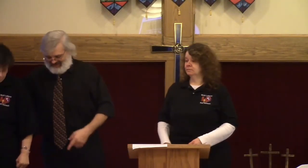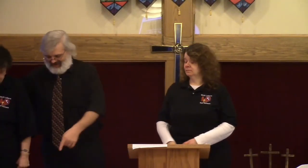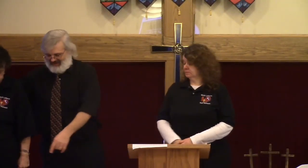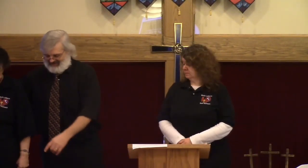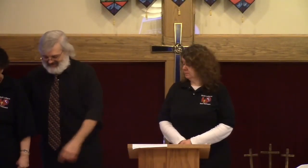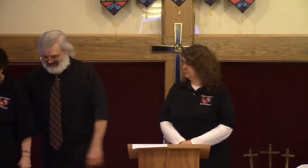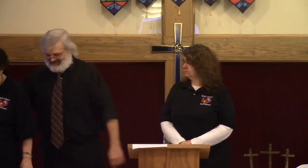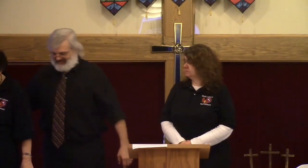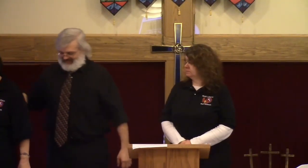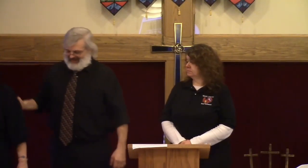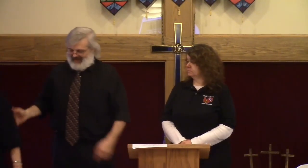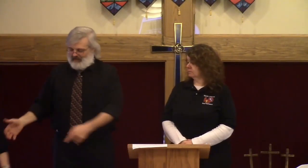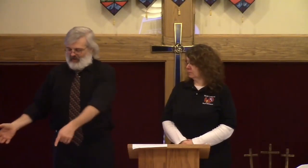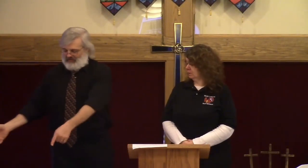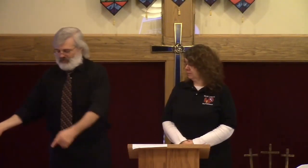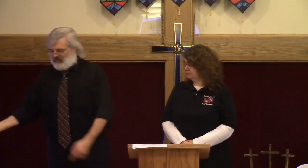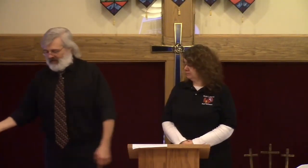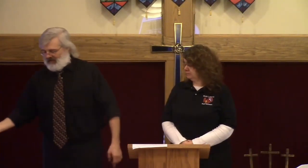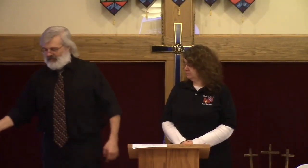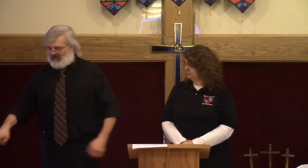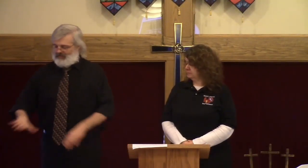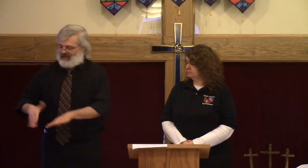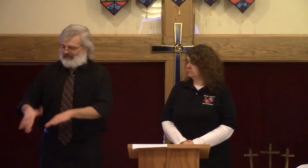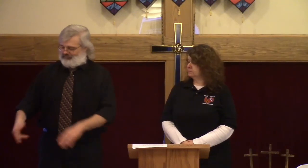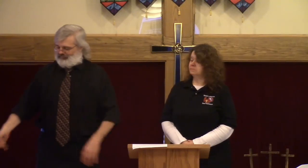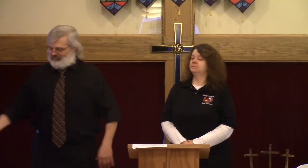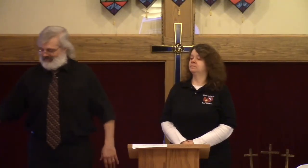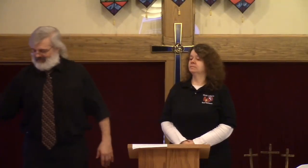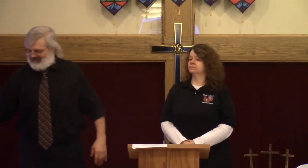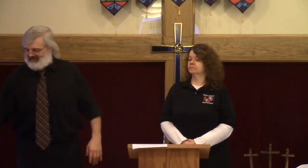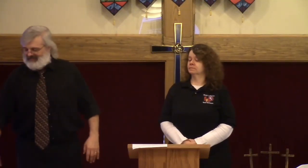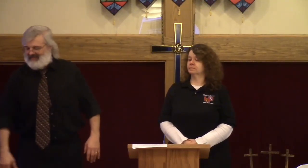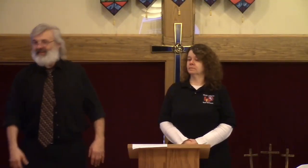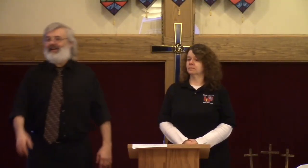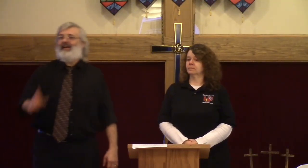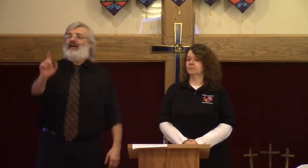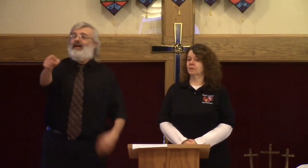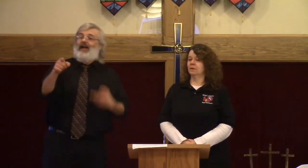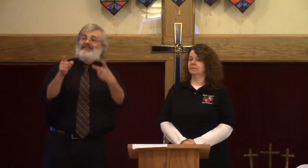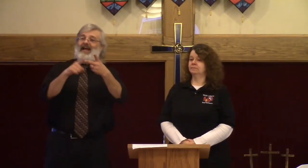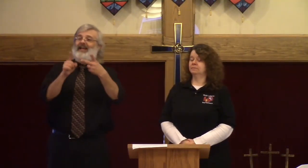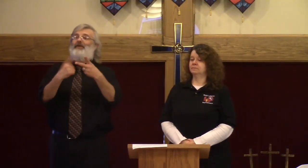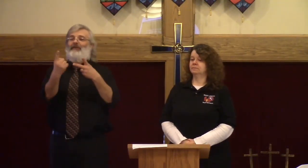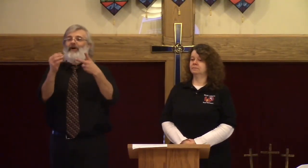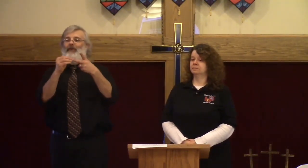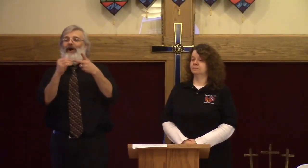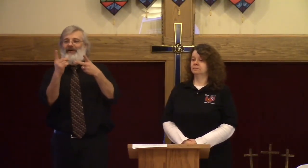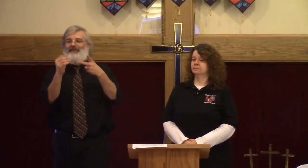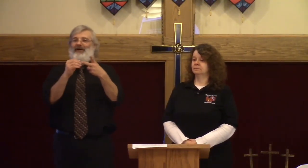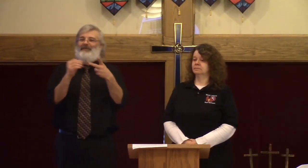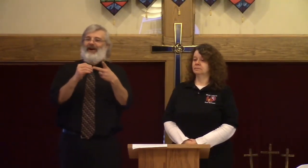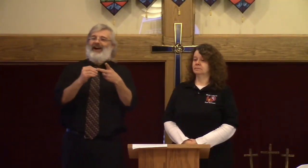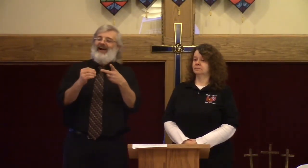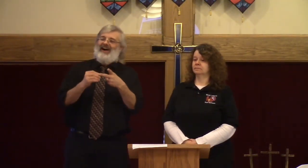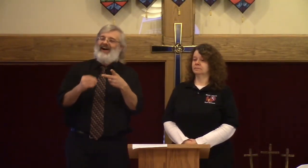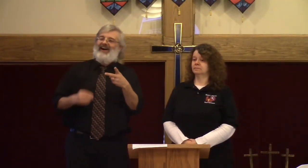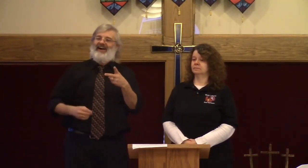Yeah. Yeah, come on, this one. Yeah, that was kind of. Yeah, second. One more.